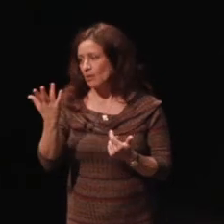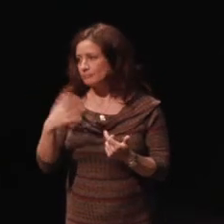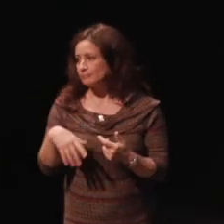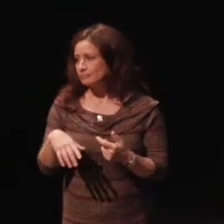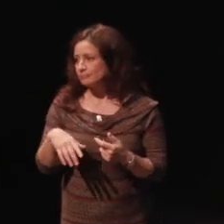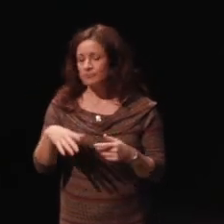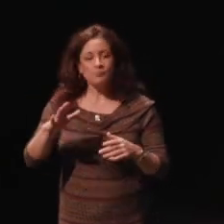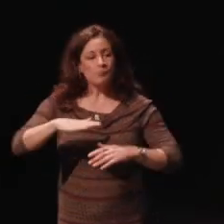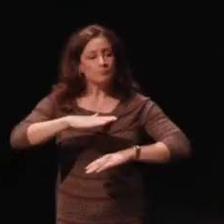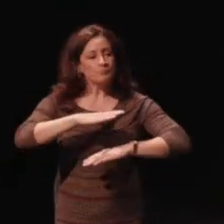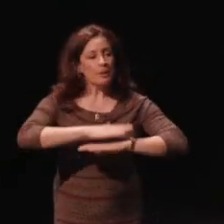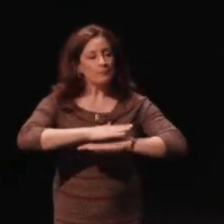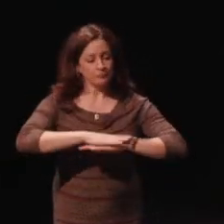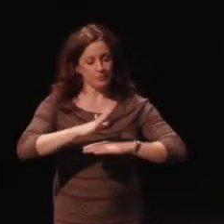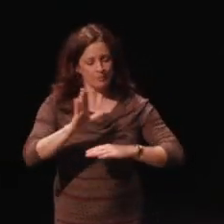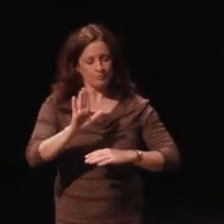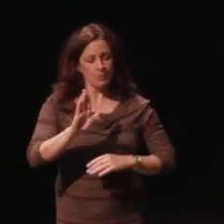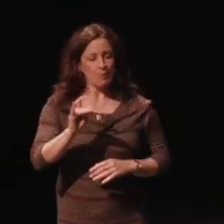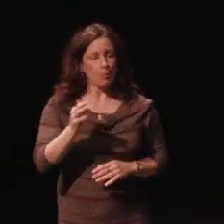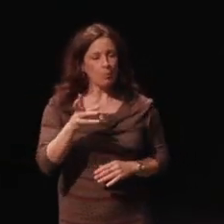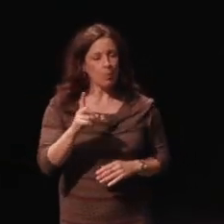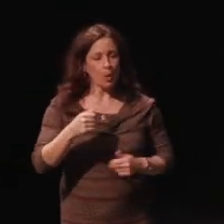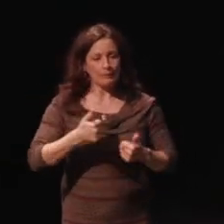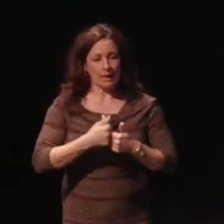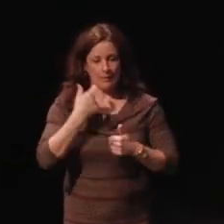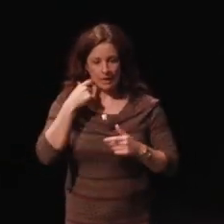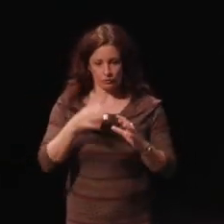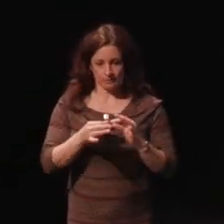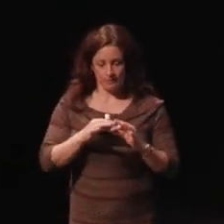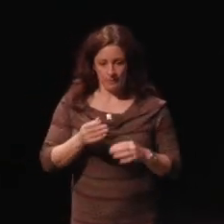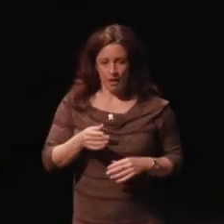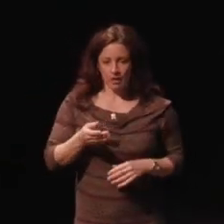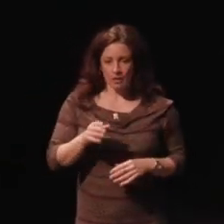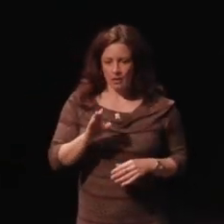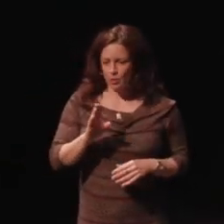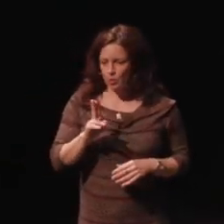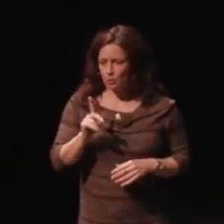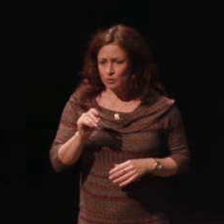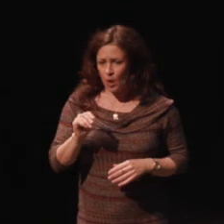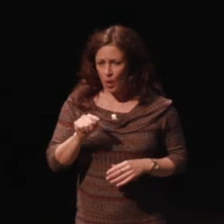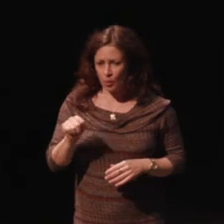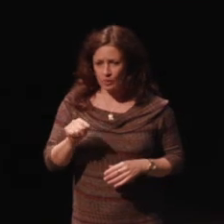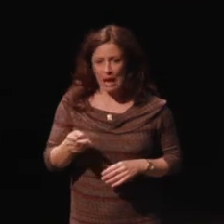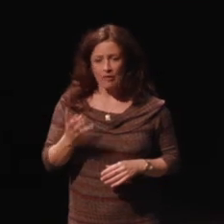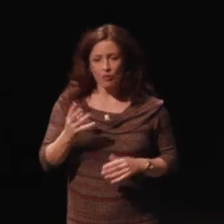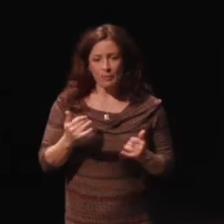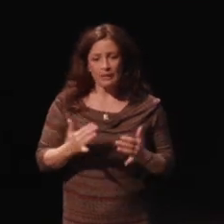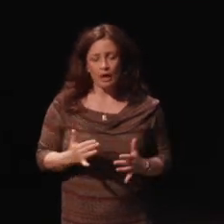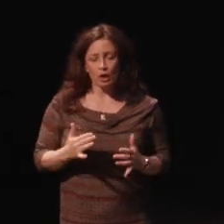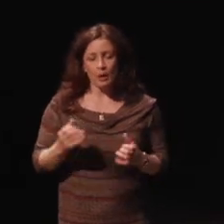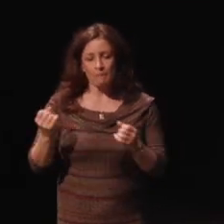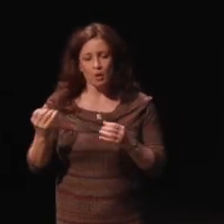The board game that I just implemented was Ludo. It had a 4-player multiplayer. Now the